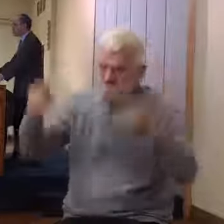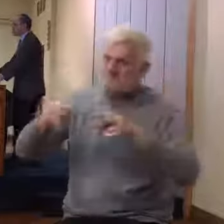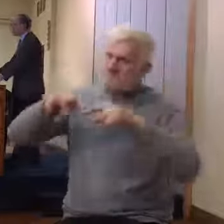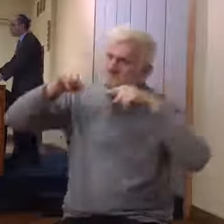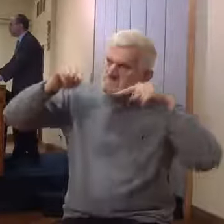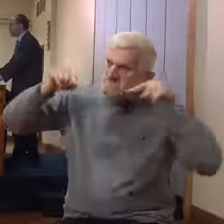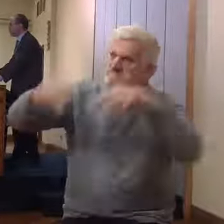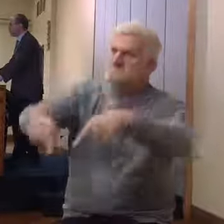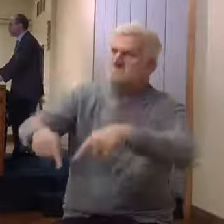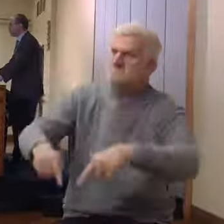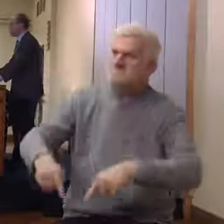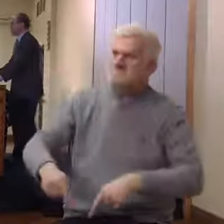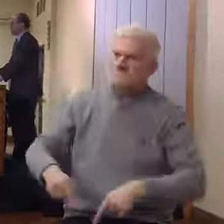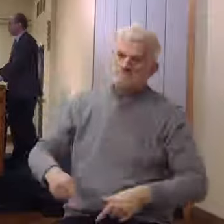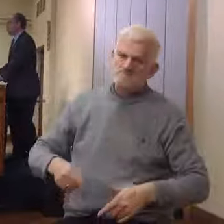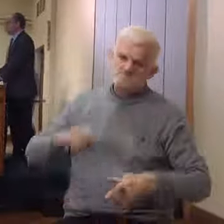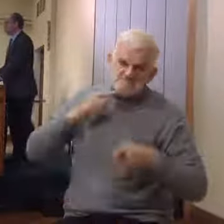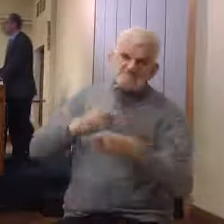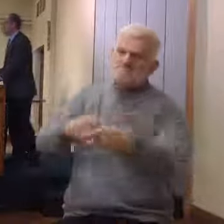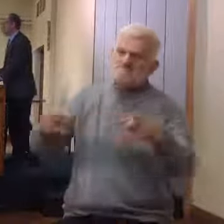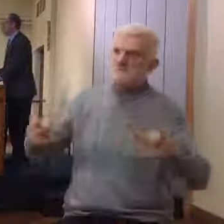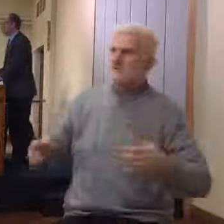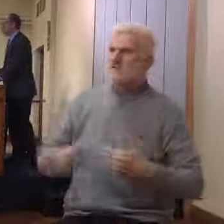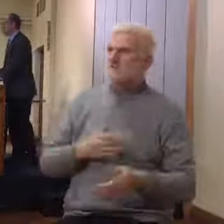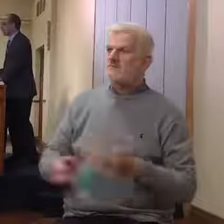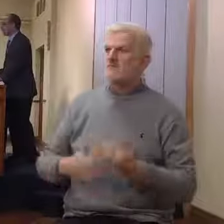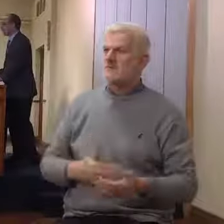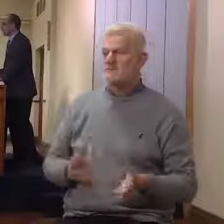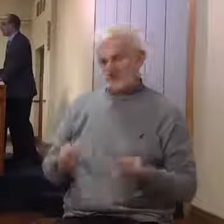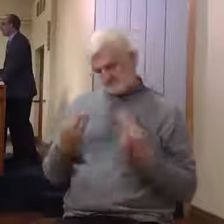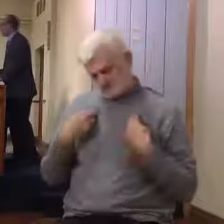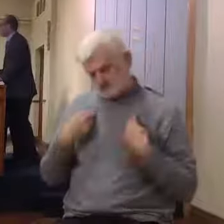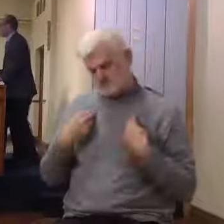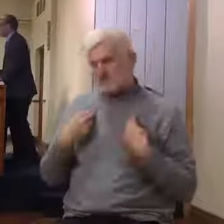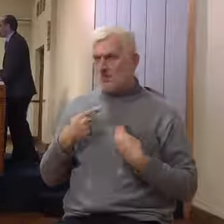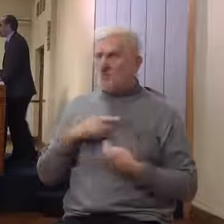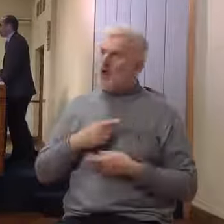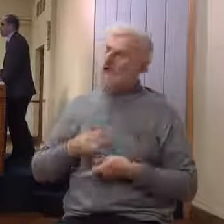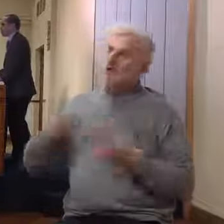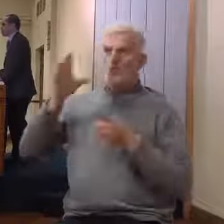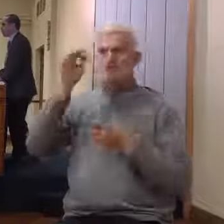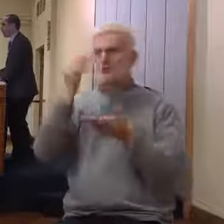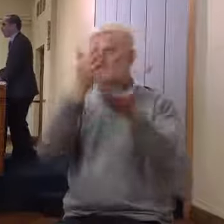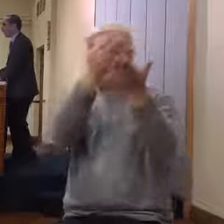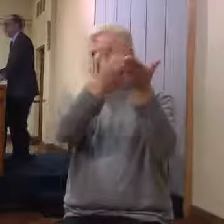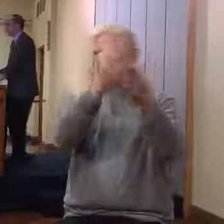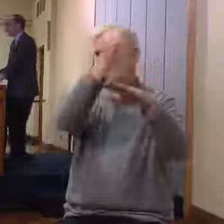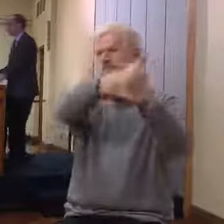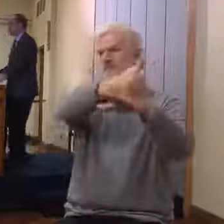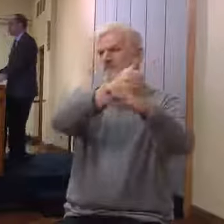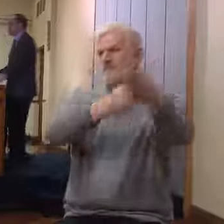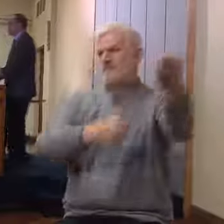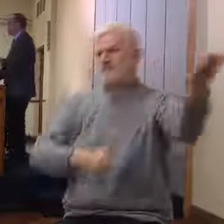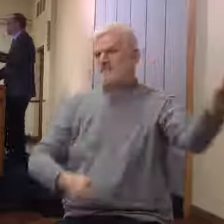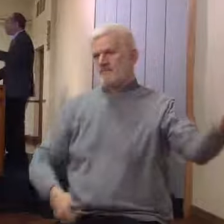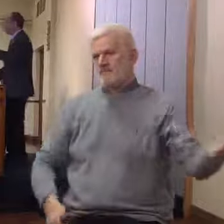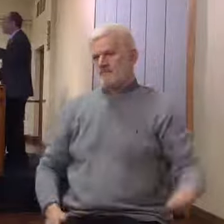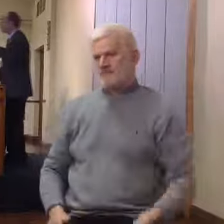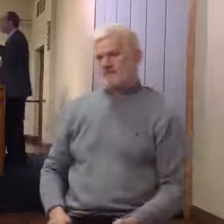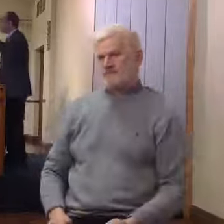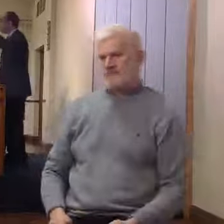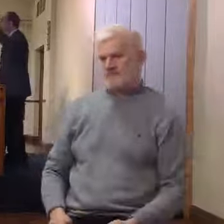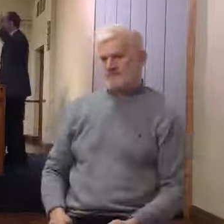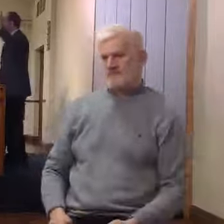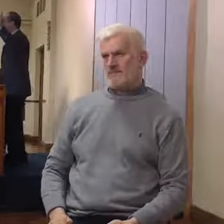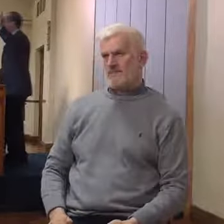despotic, all this government, God put them in that place for his purpose, for his sovereignty, and they will